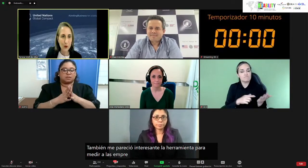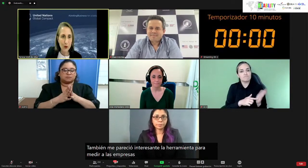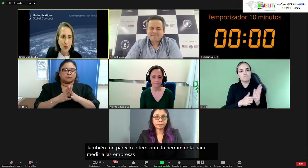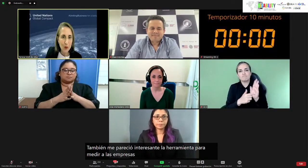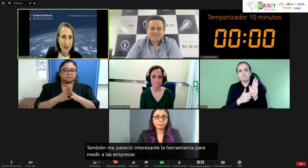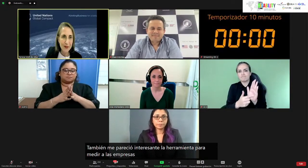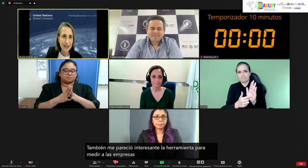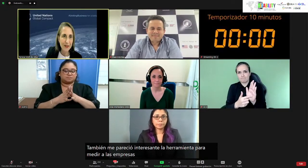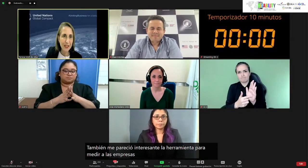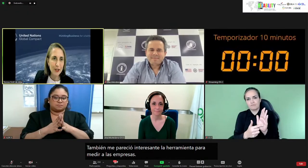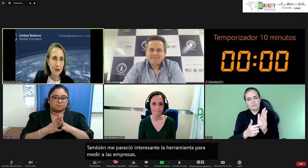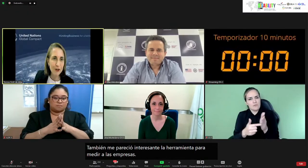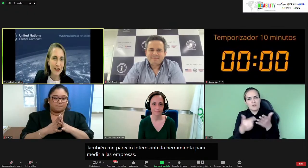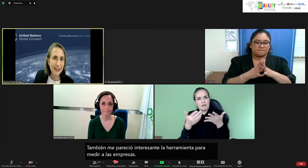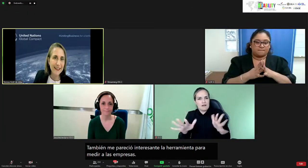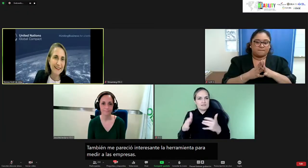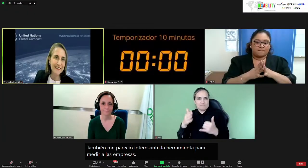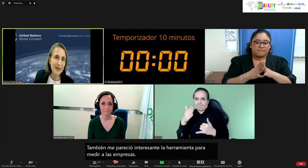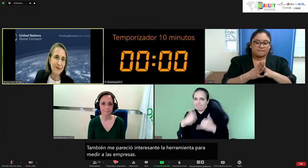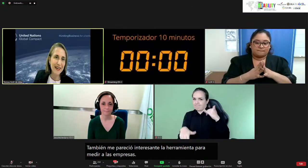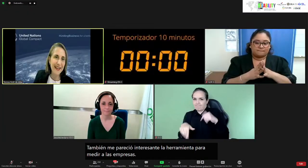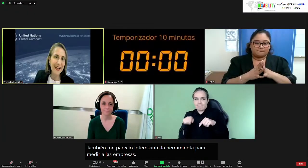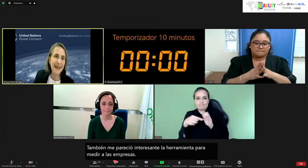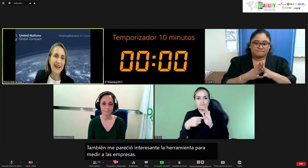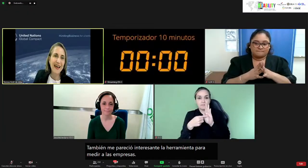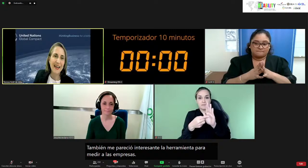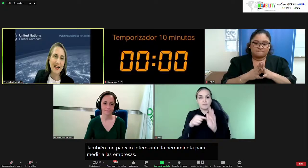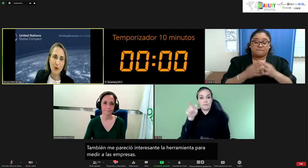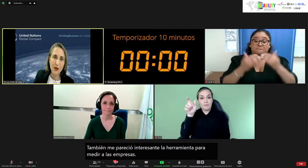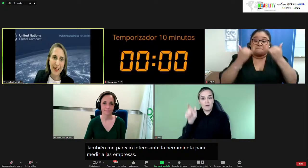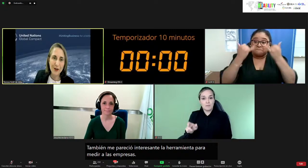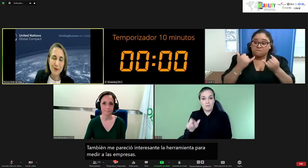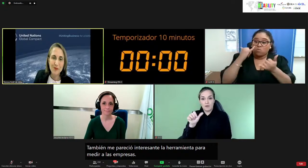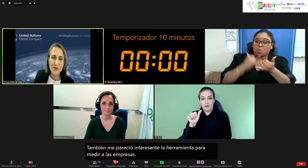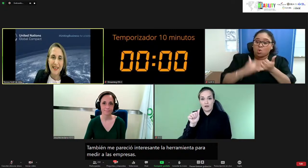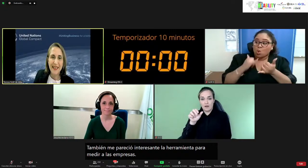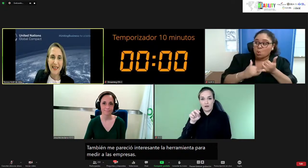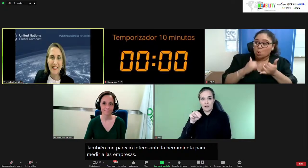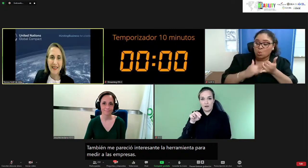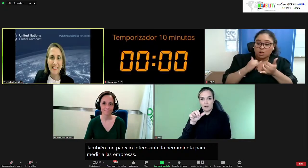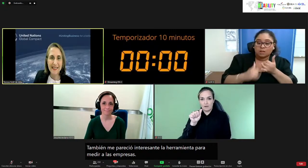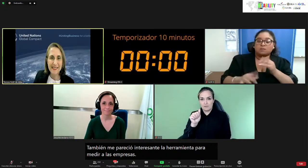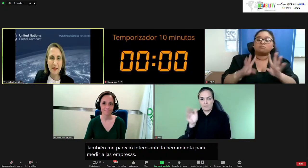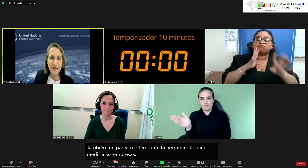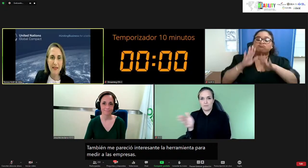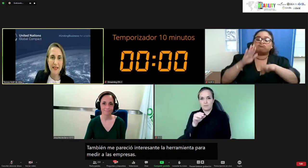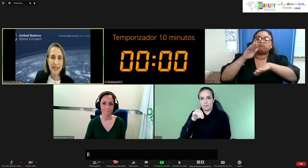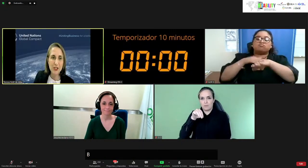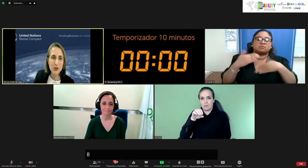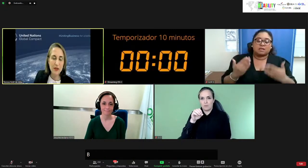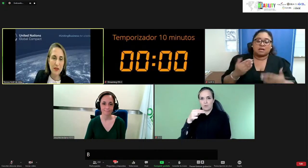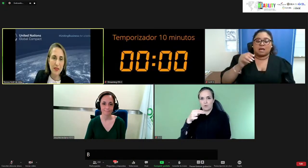so as a last intervention i would like to call an